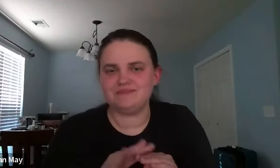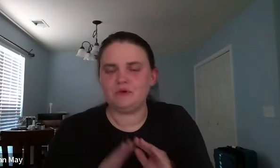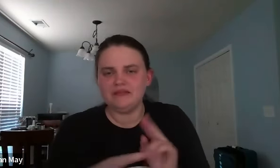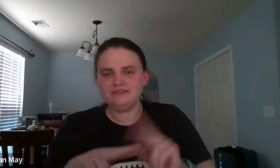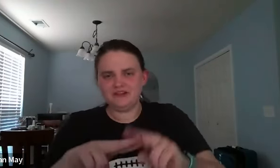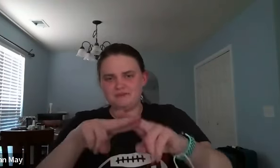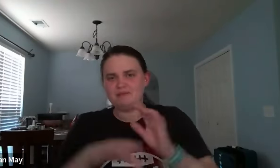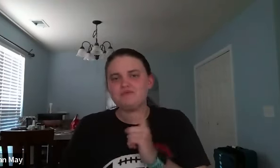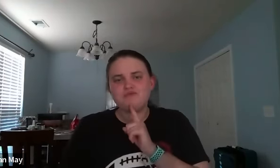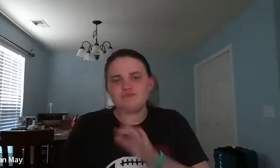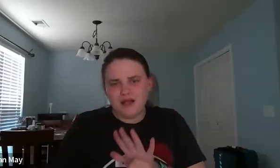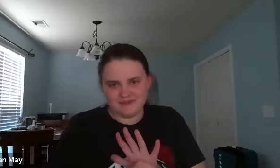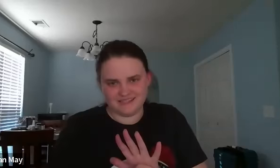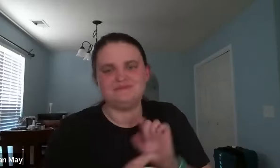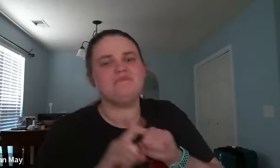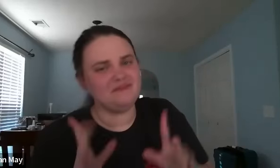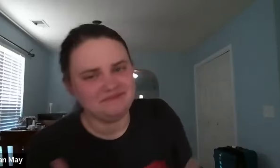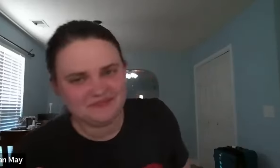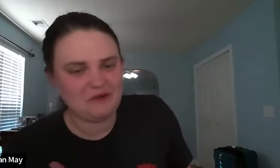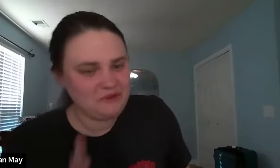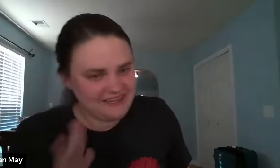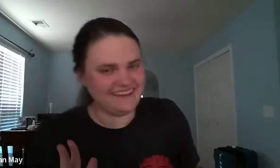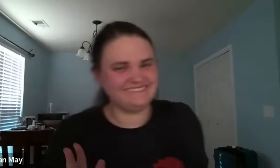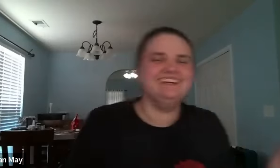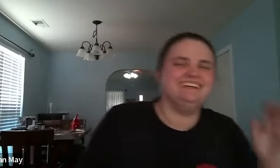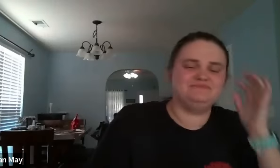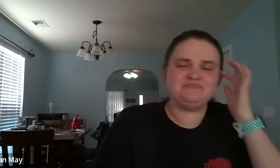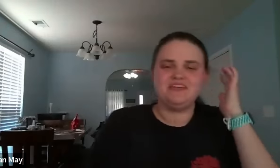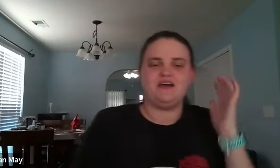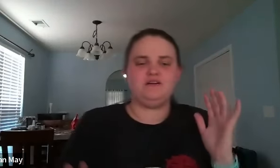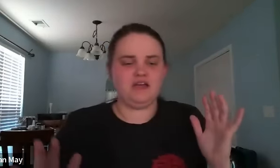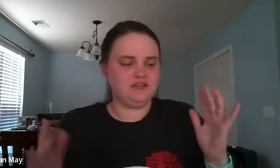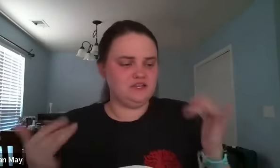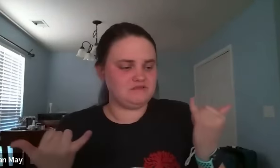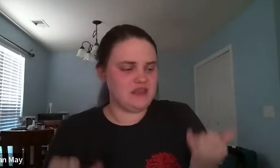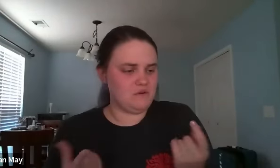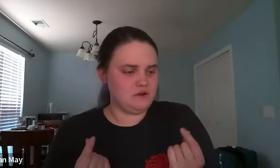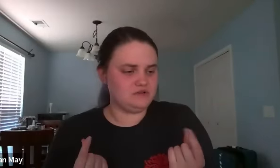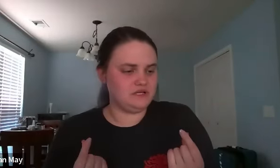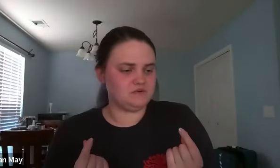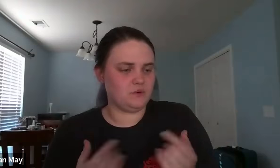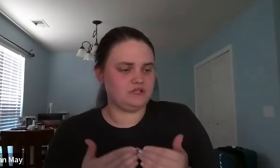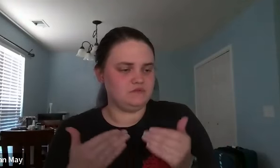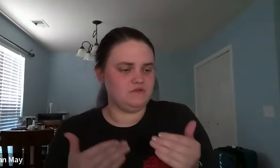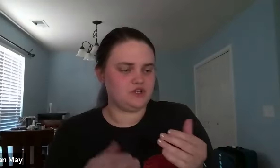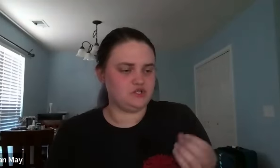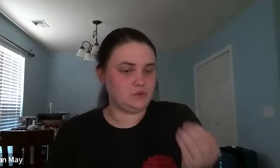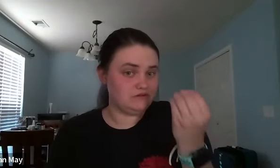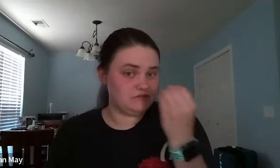We'll build on them, I promise, but we're getting there. Okay, so now what we're doing is we're going to move on to